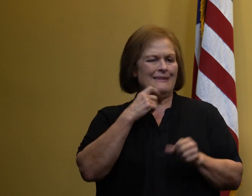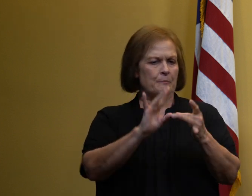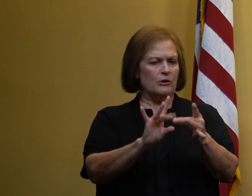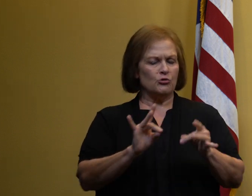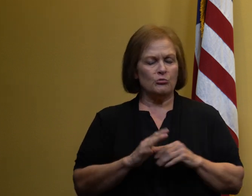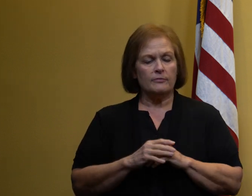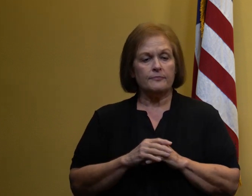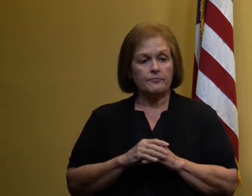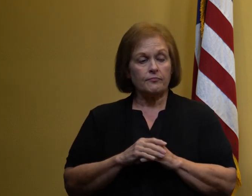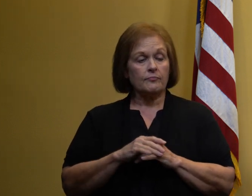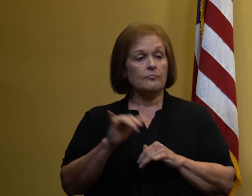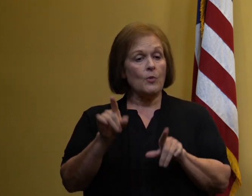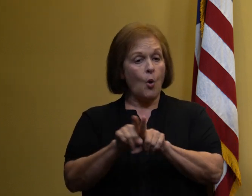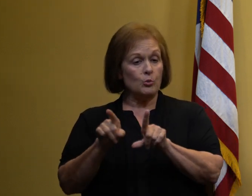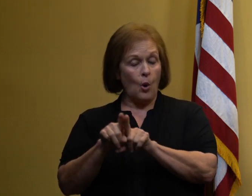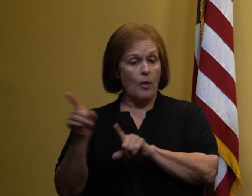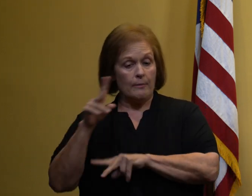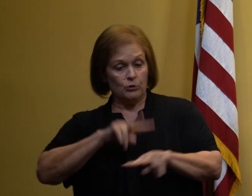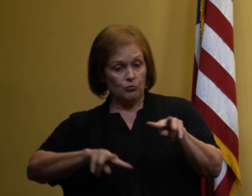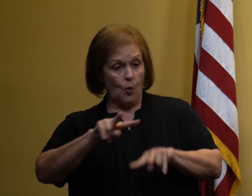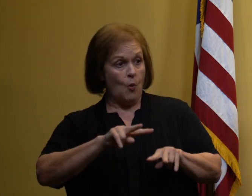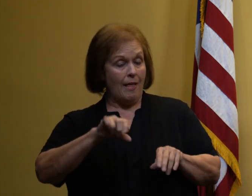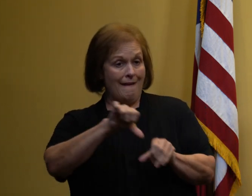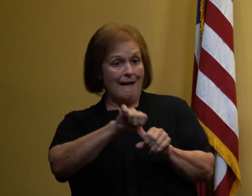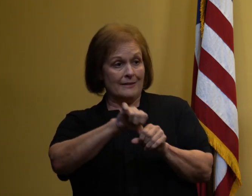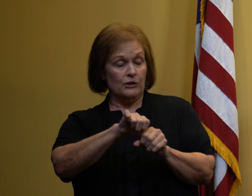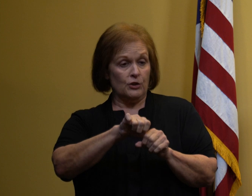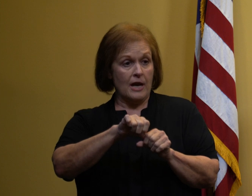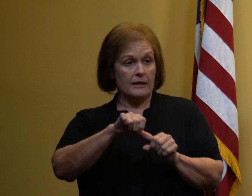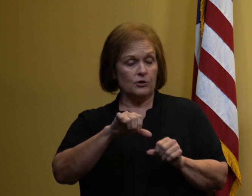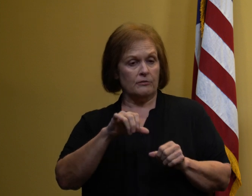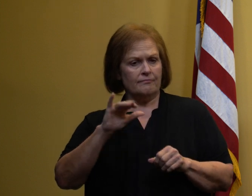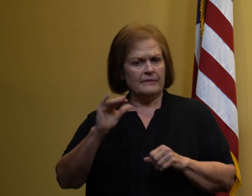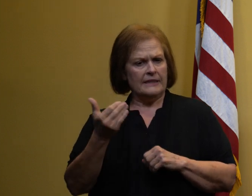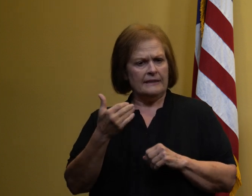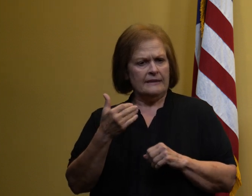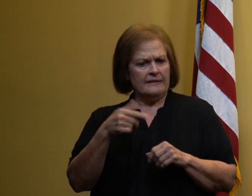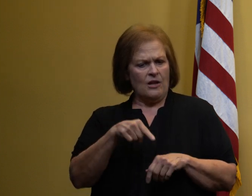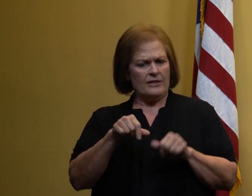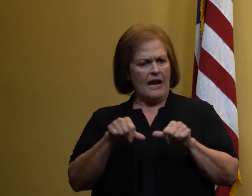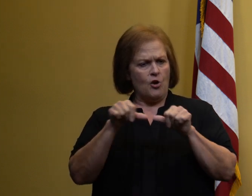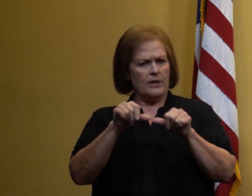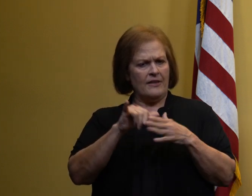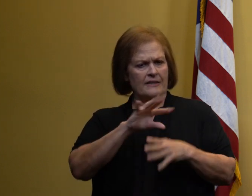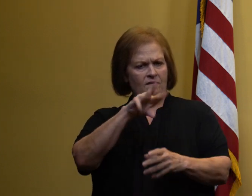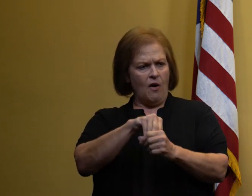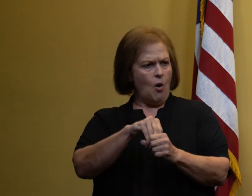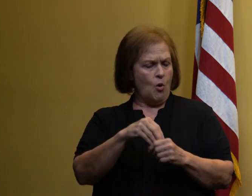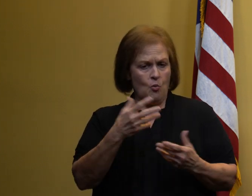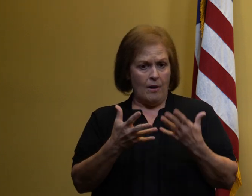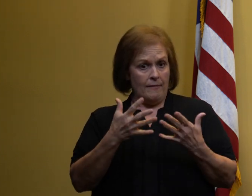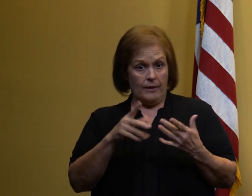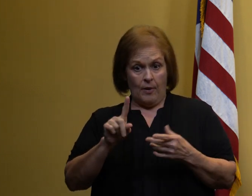NOPD also patrols gas stations that have seem to be, areas that are involved as well, whether they're